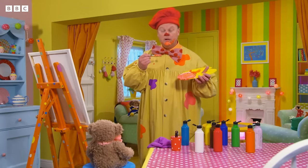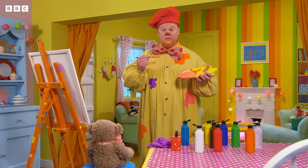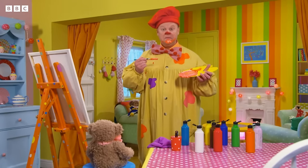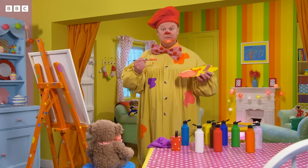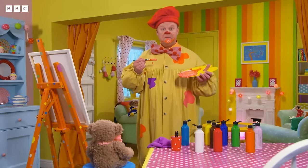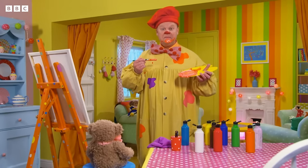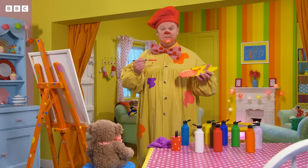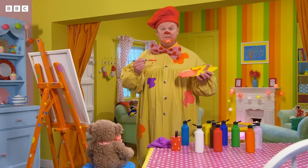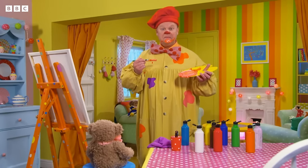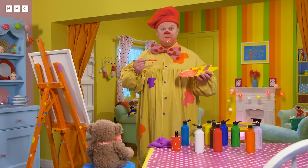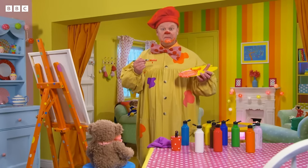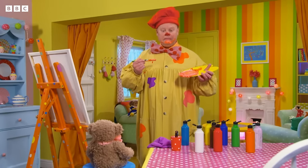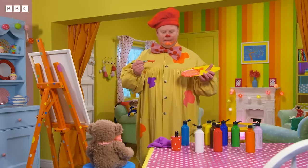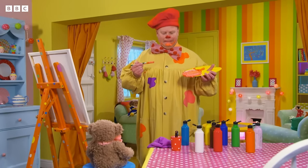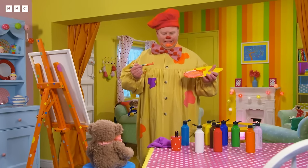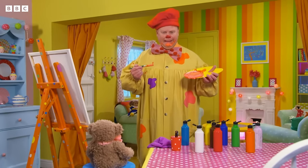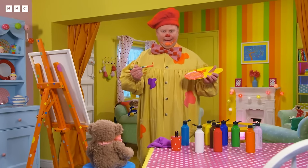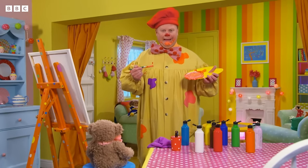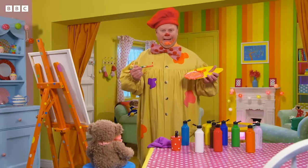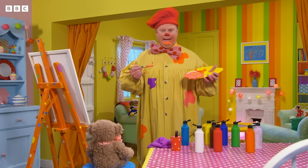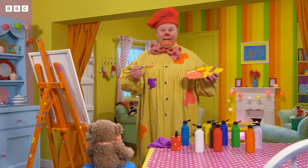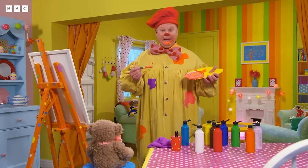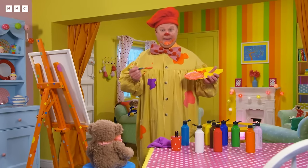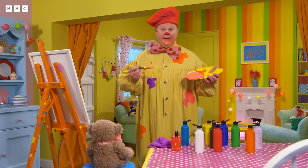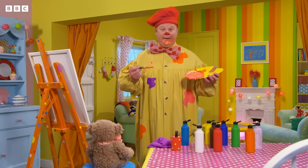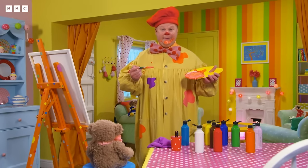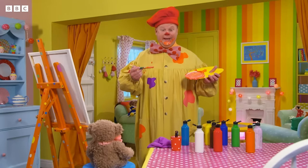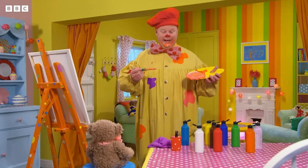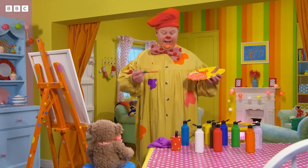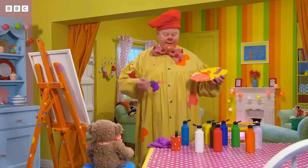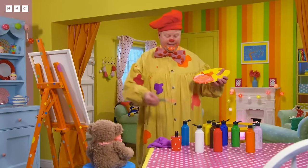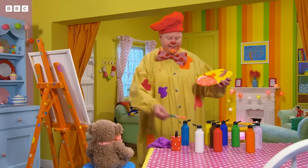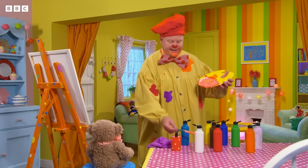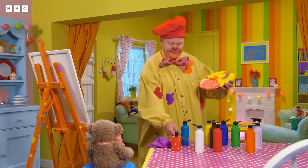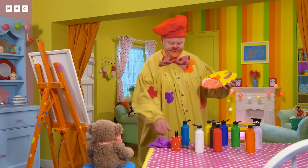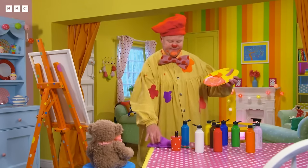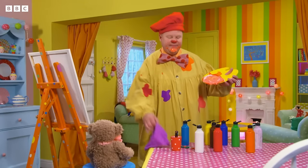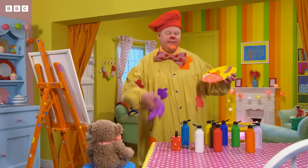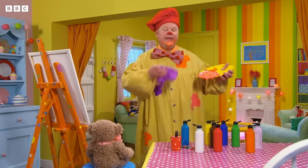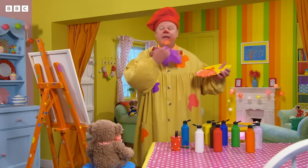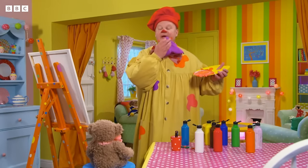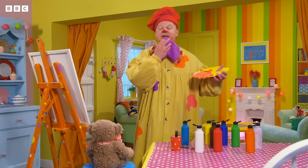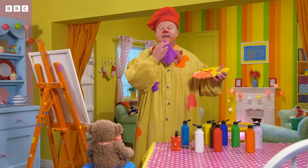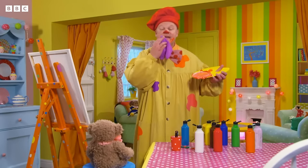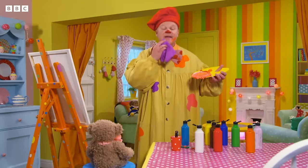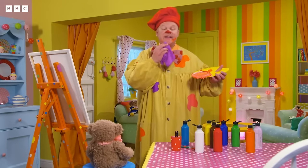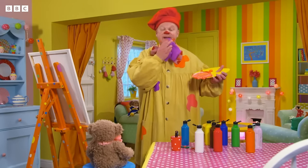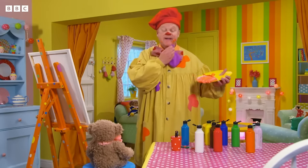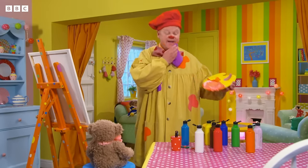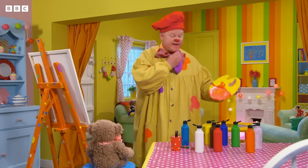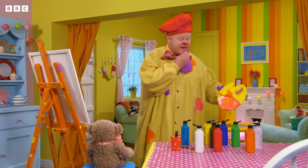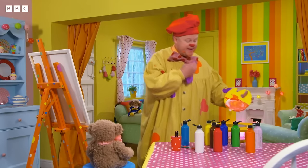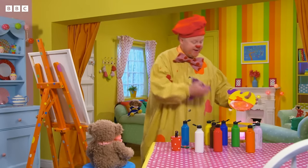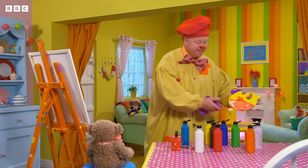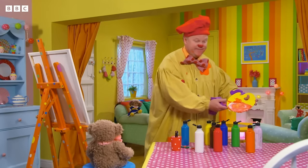all over your face. Oh, no! What other colours are you going to use?